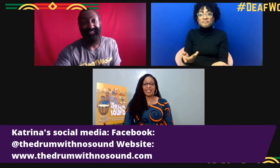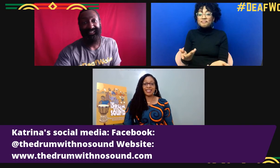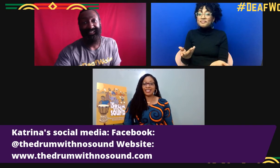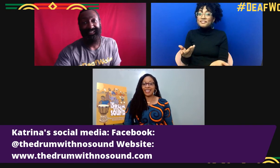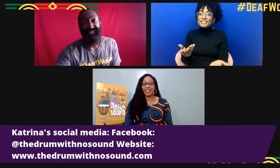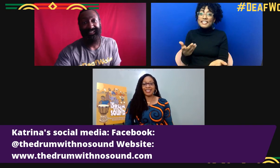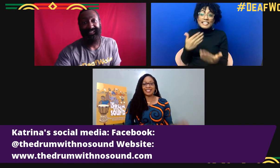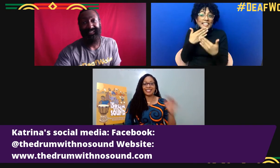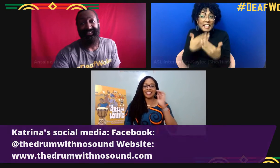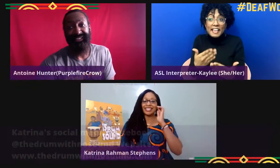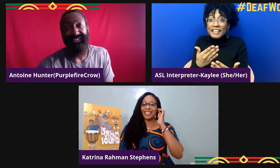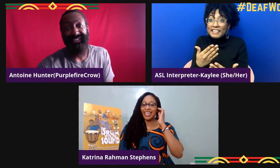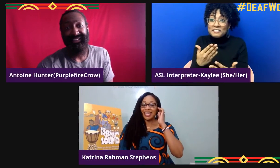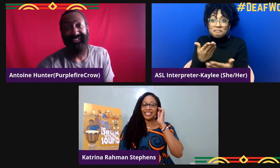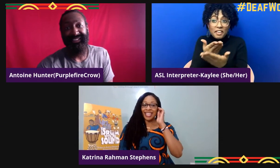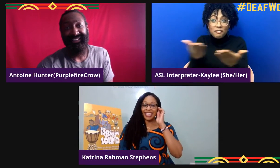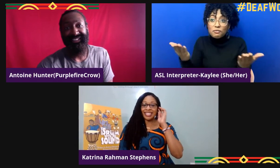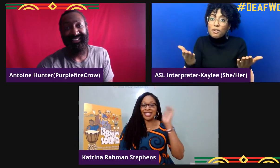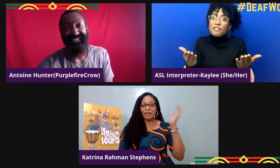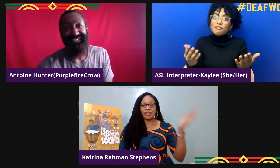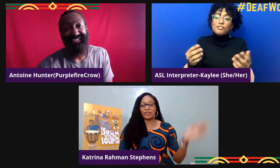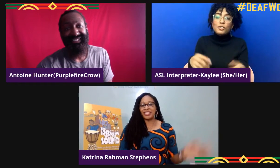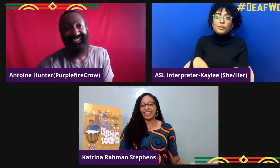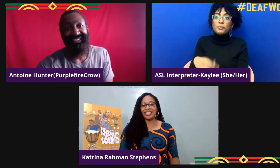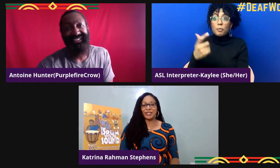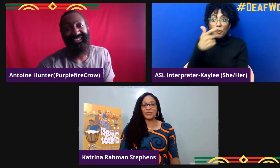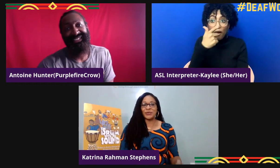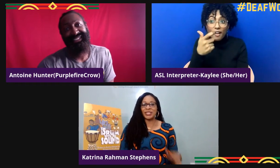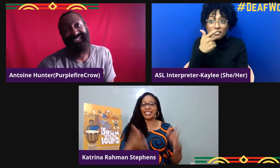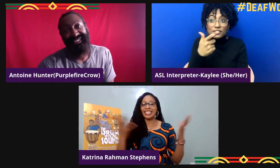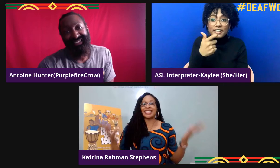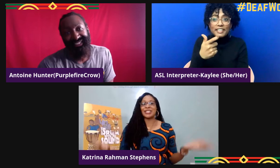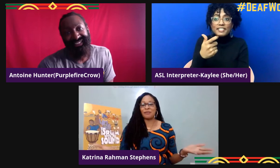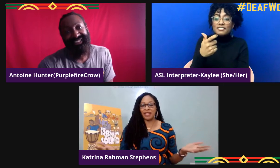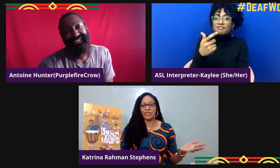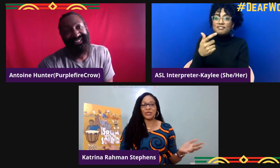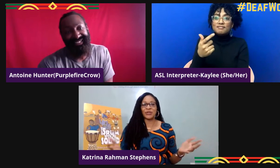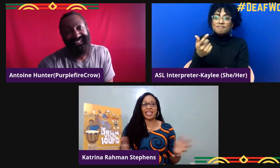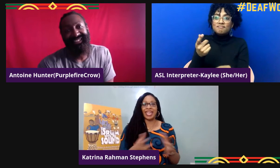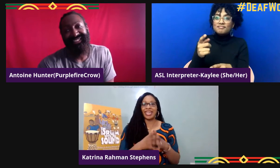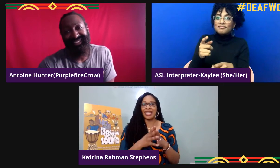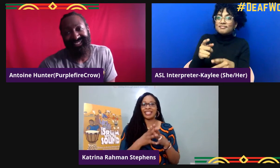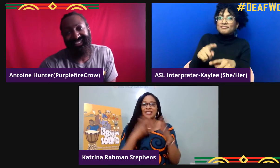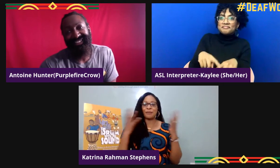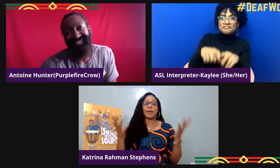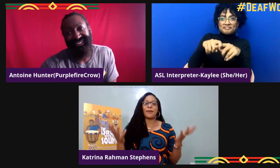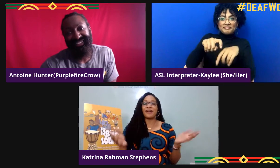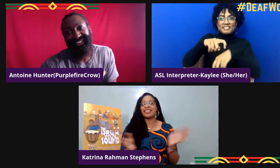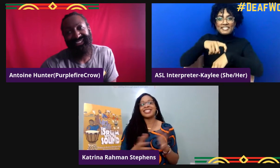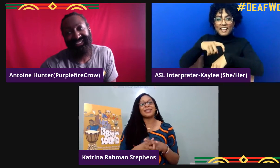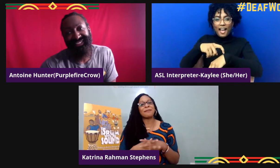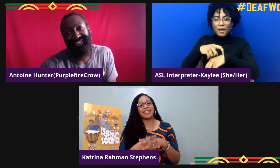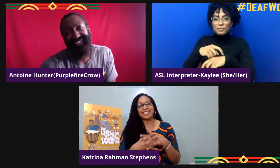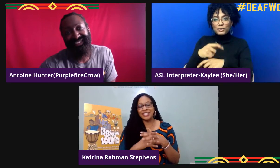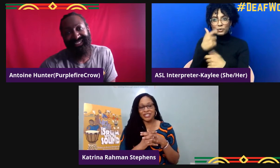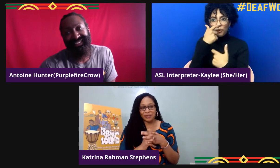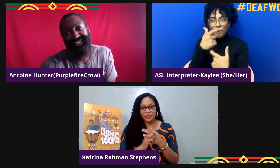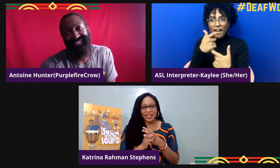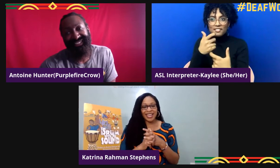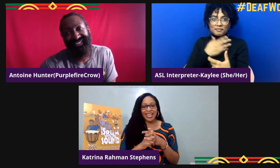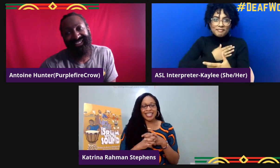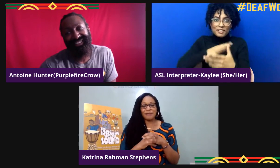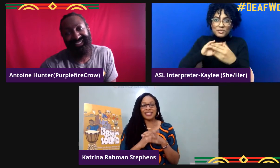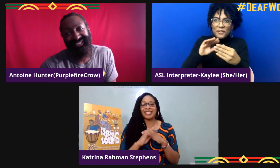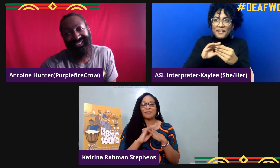tuning in and just taking the time out your day to listen to my story and to be a part of this amazing